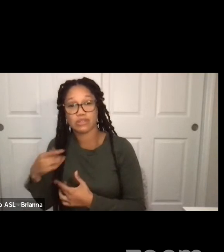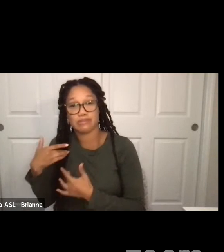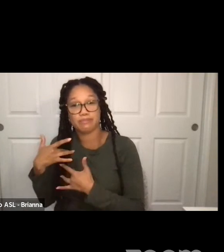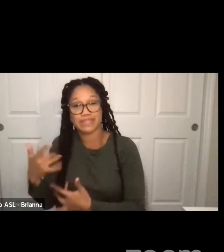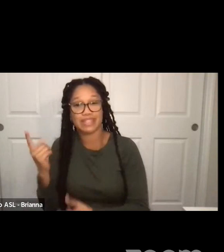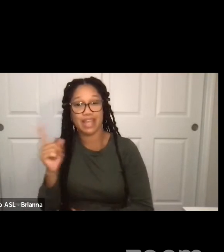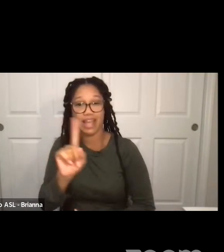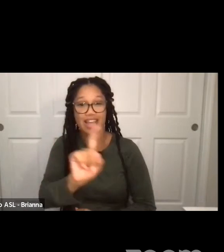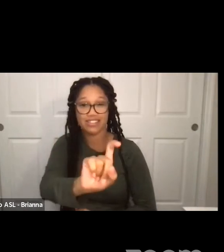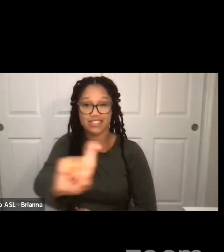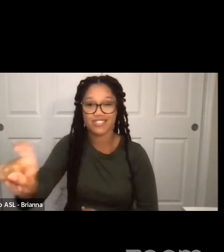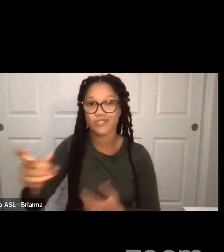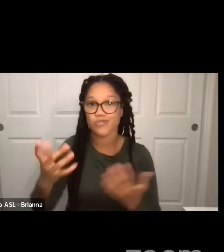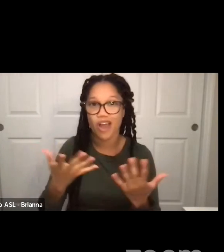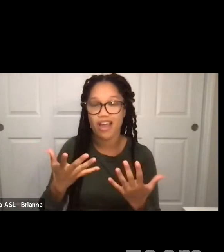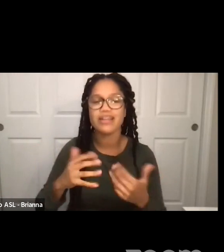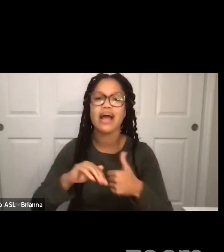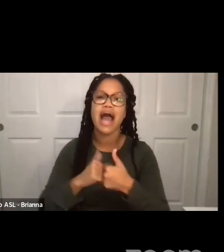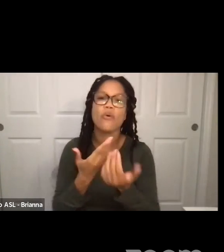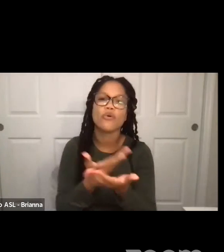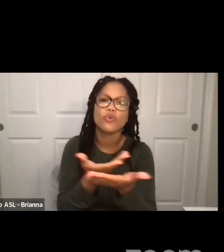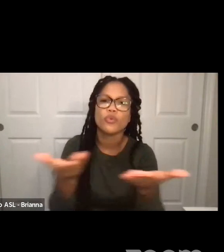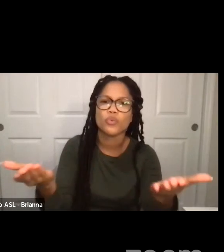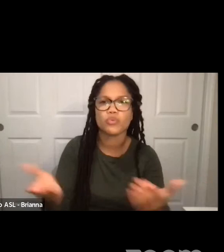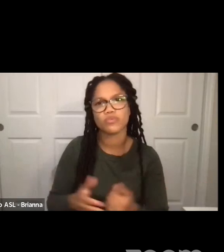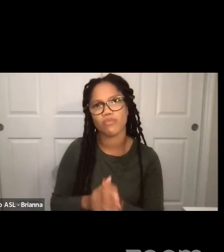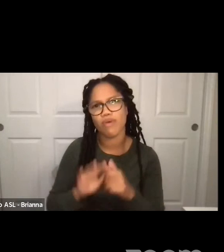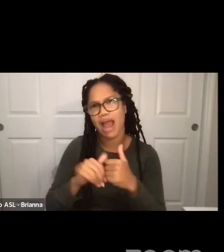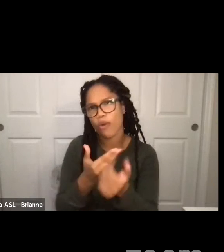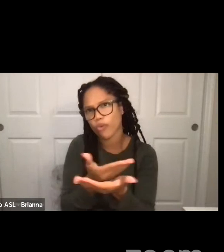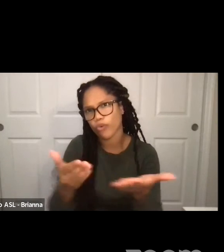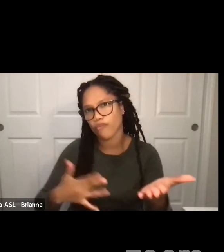you? How are you feeling?